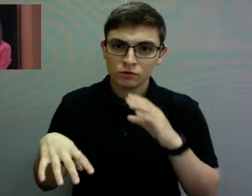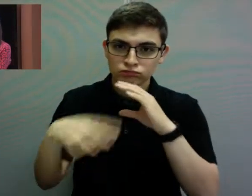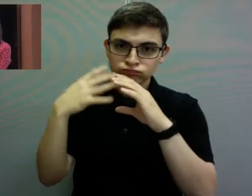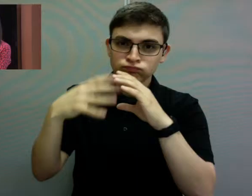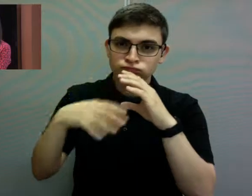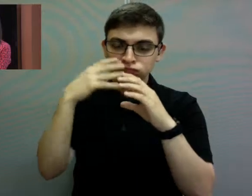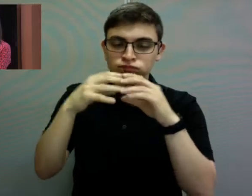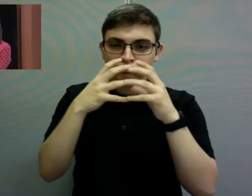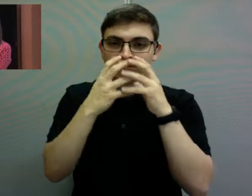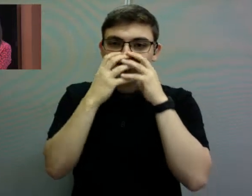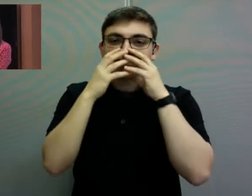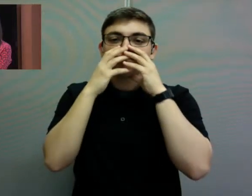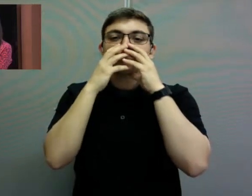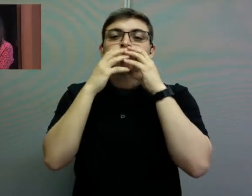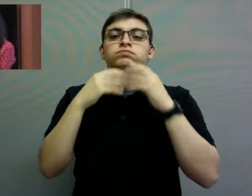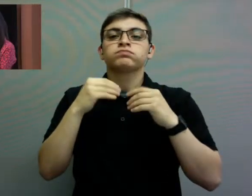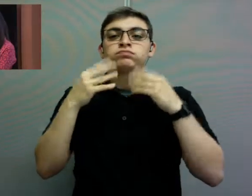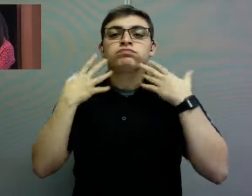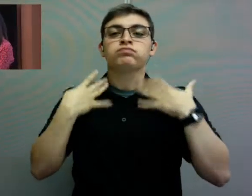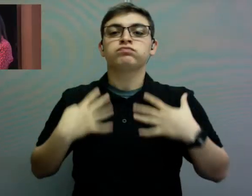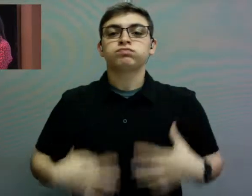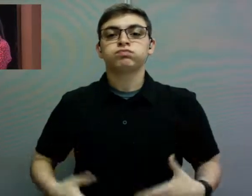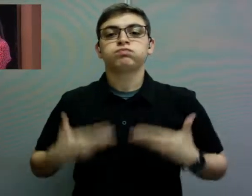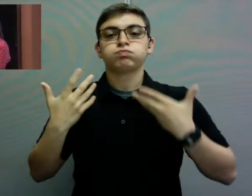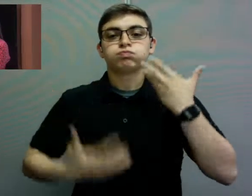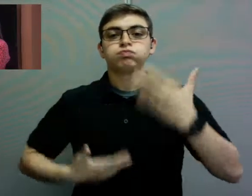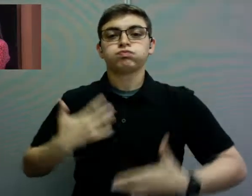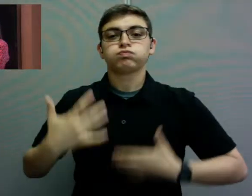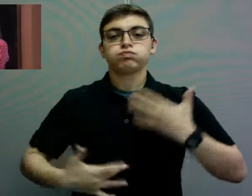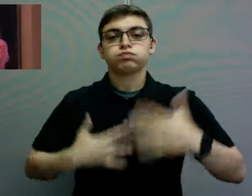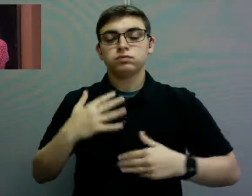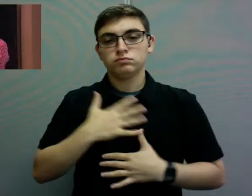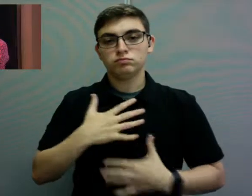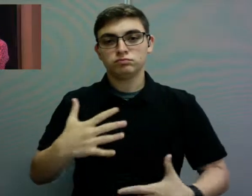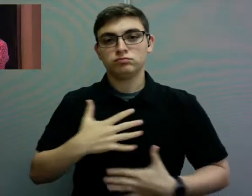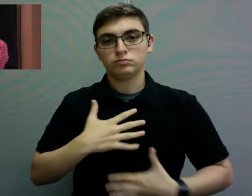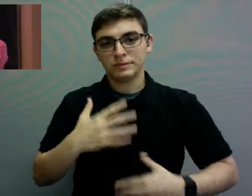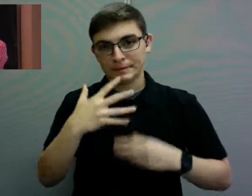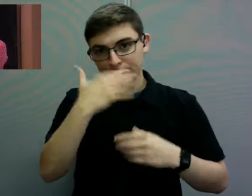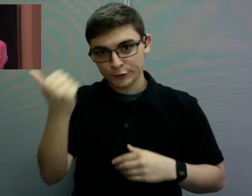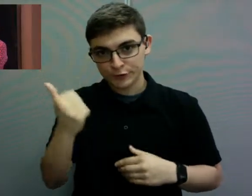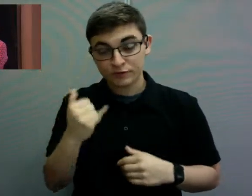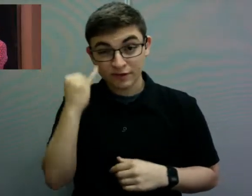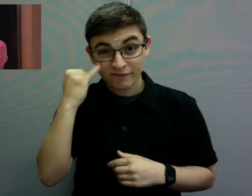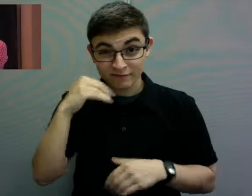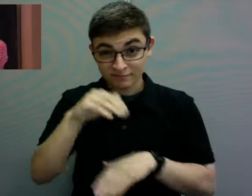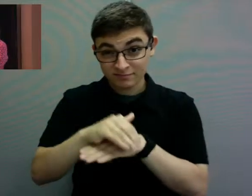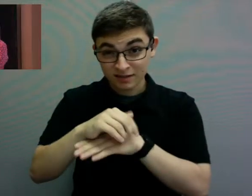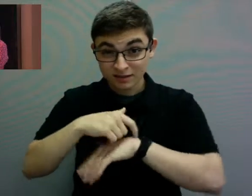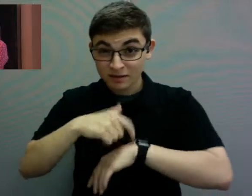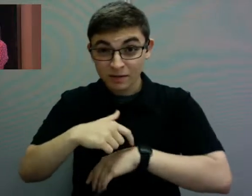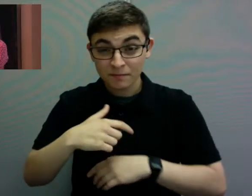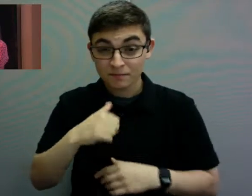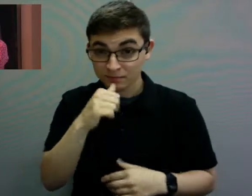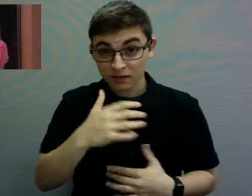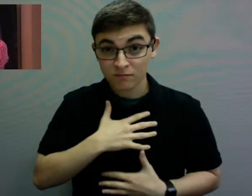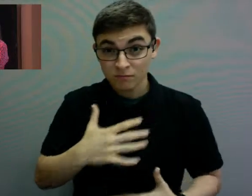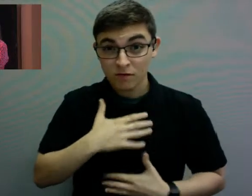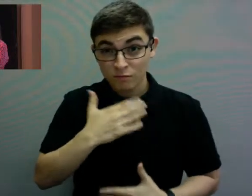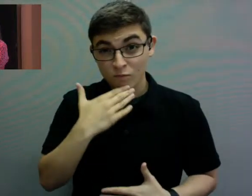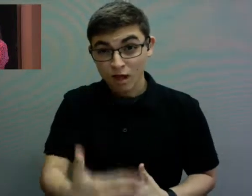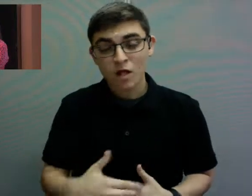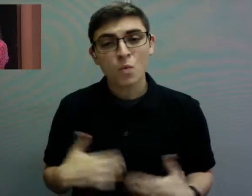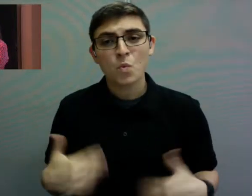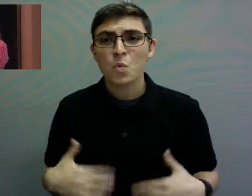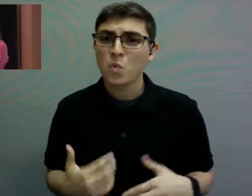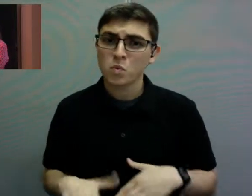you're sleeping to keep your airway open. If you can think about it, if you're not getting good oxygen flow at nighttime, it sets you up for all